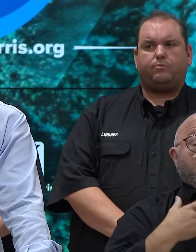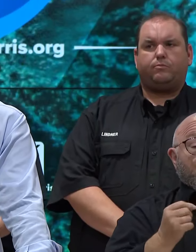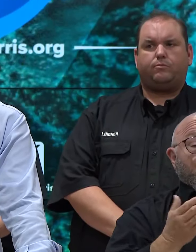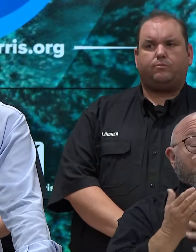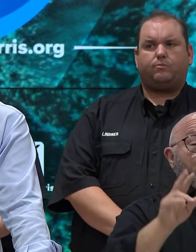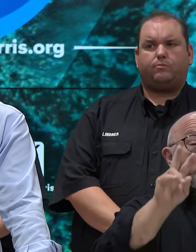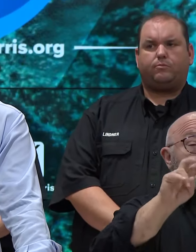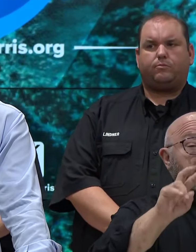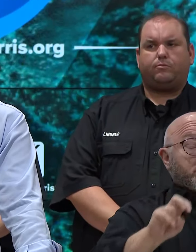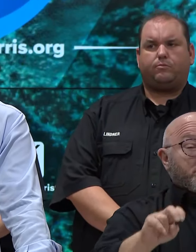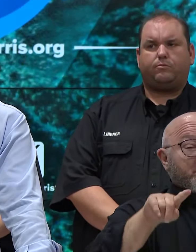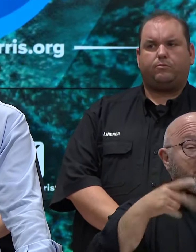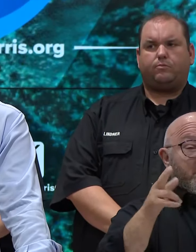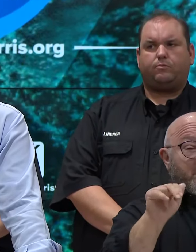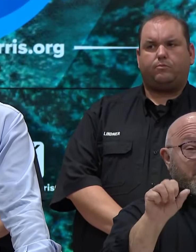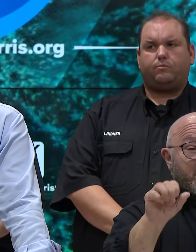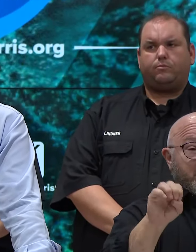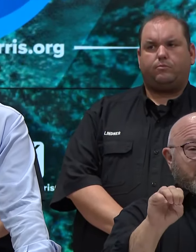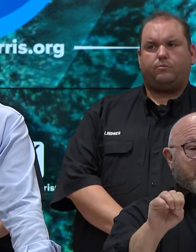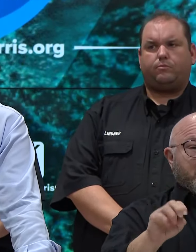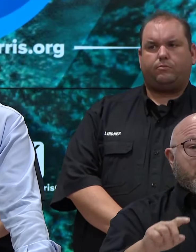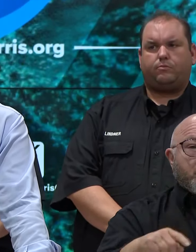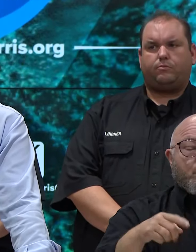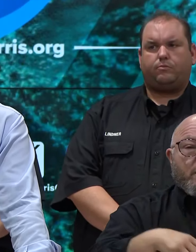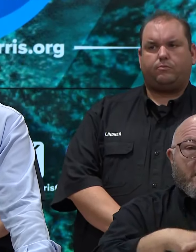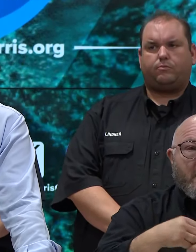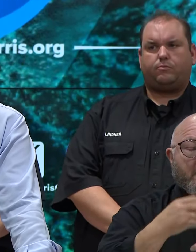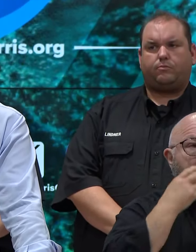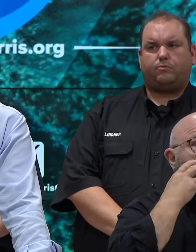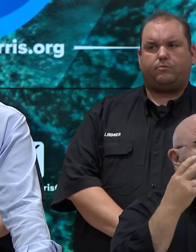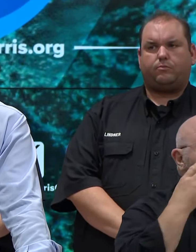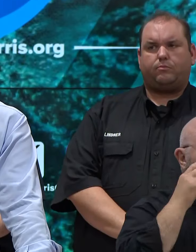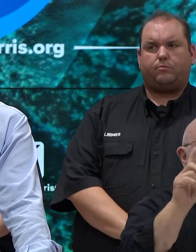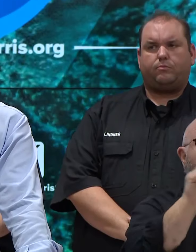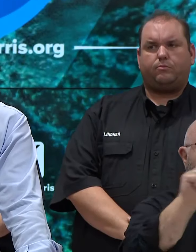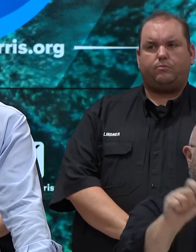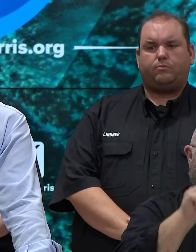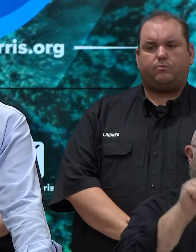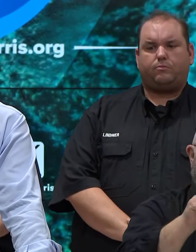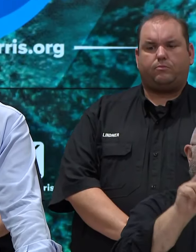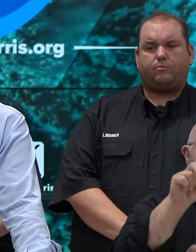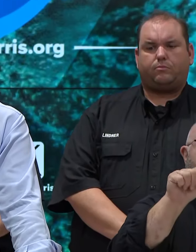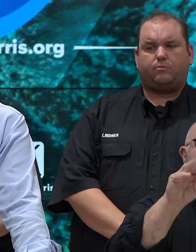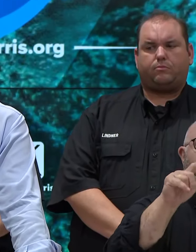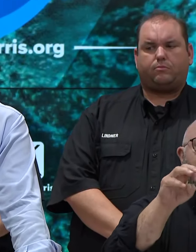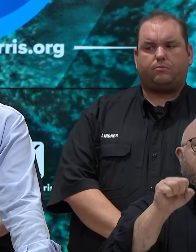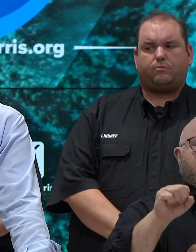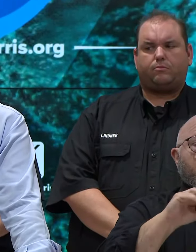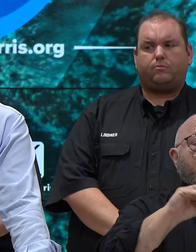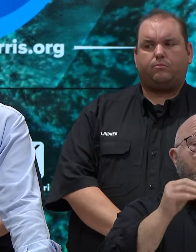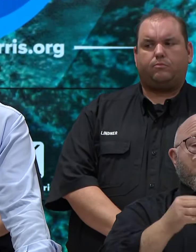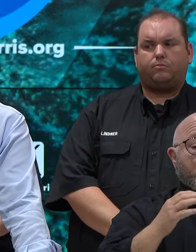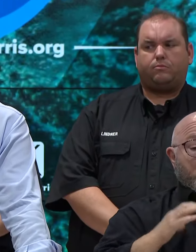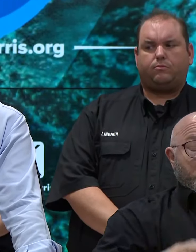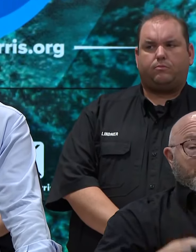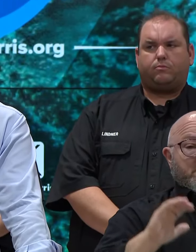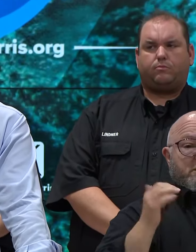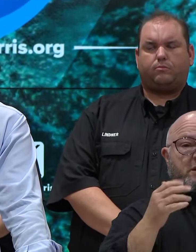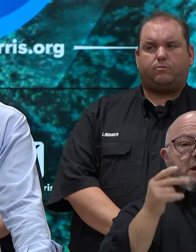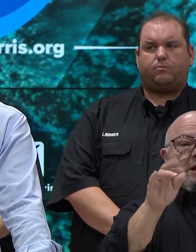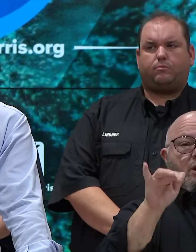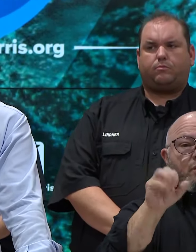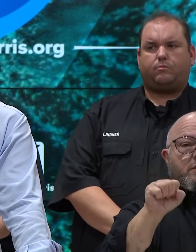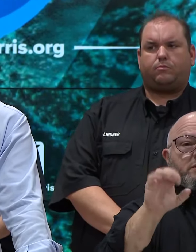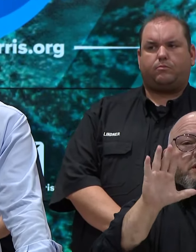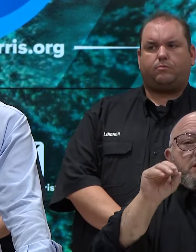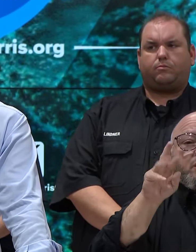assessment phase, going out looking to see where the damage is. If you look at the number of customers that are out, it appears that Harris County was